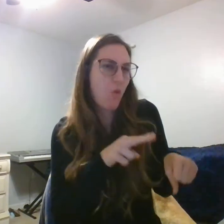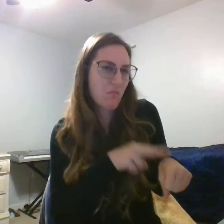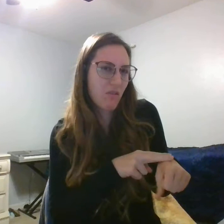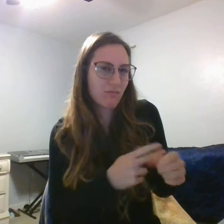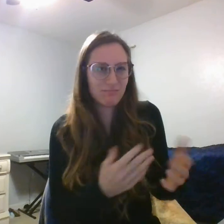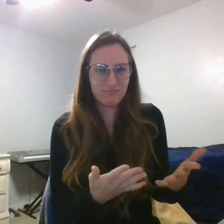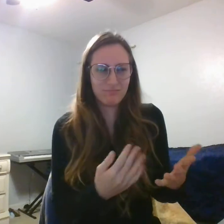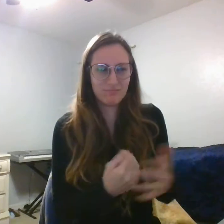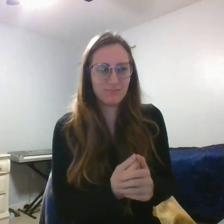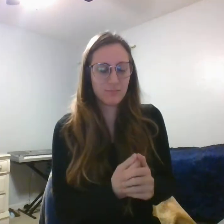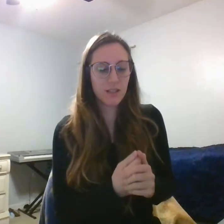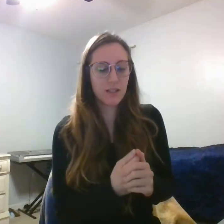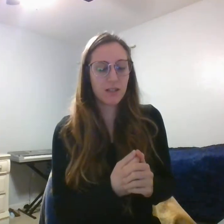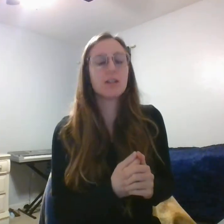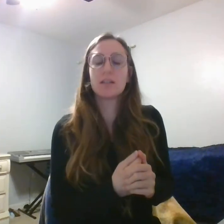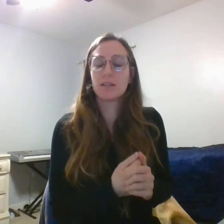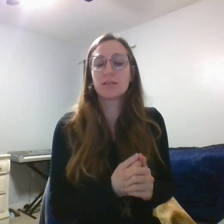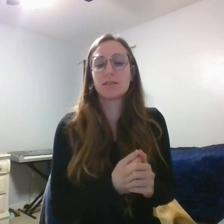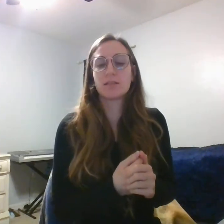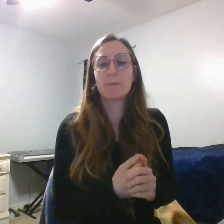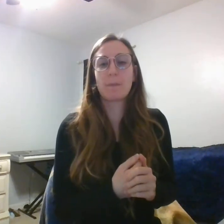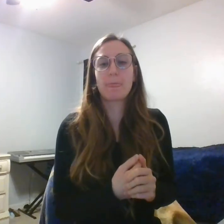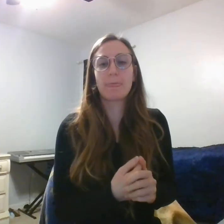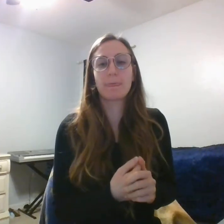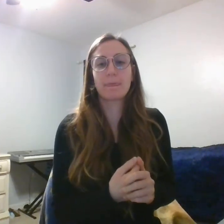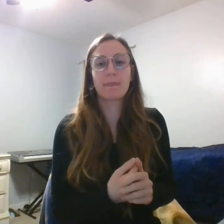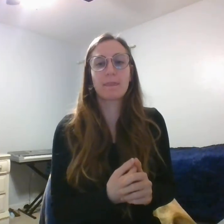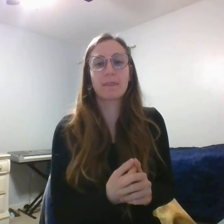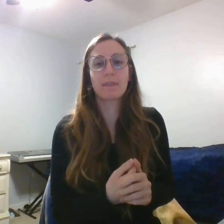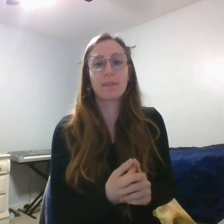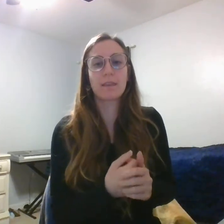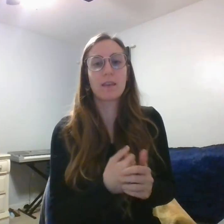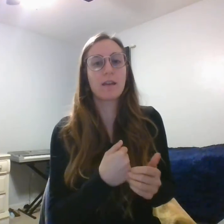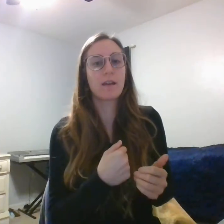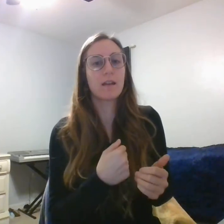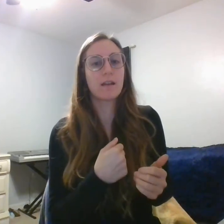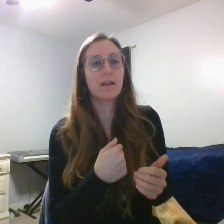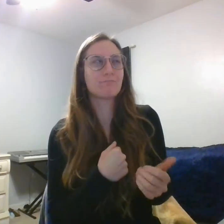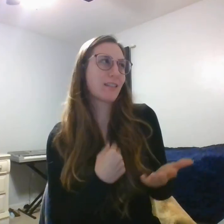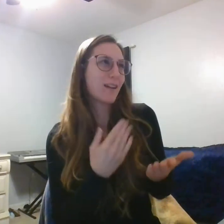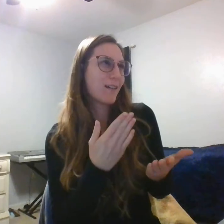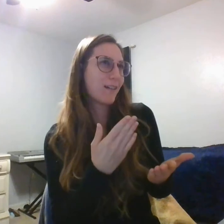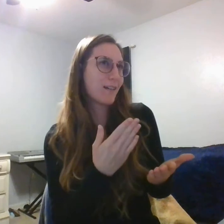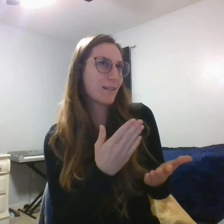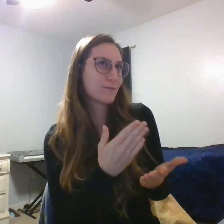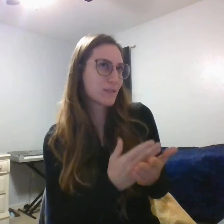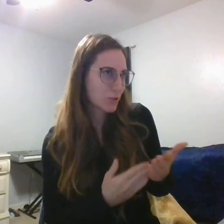I have some like problems, I guess, and I don't know what to do about it.